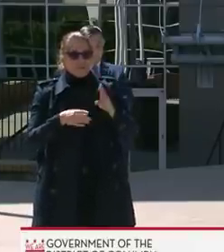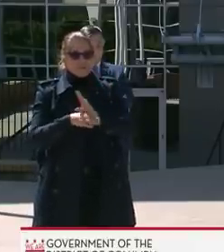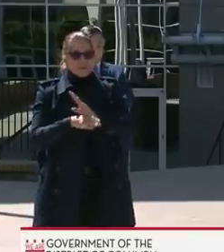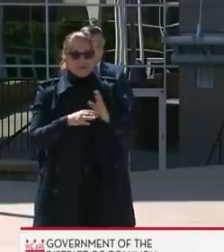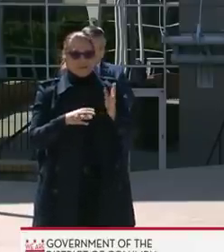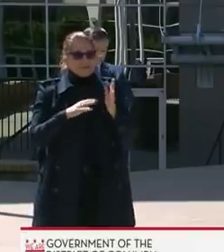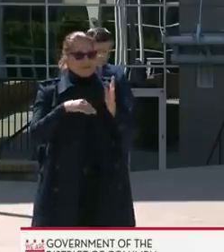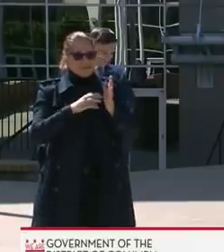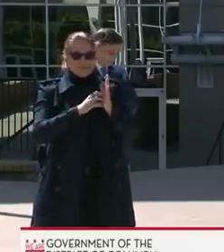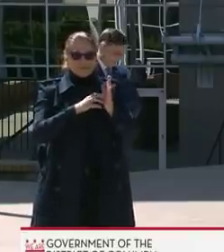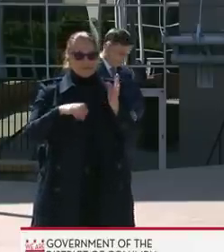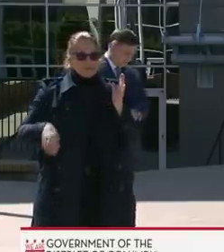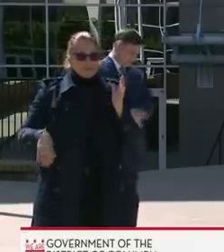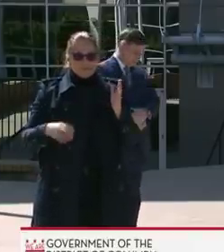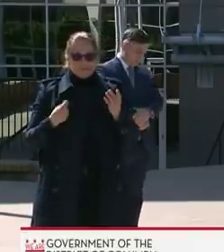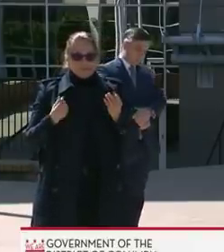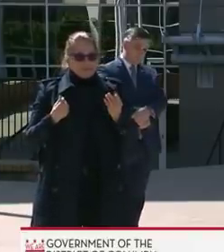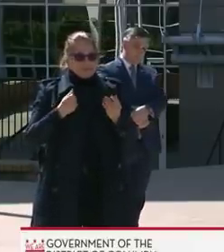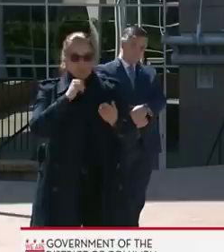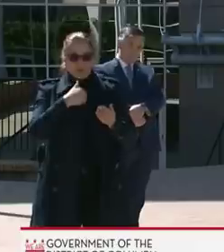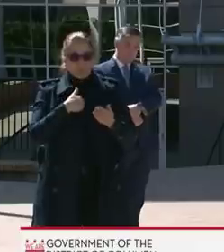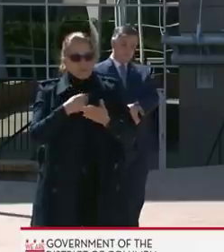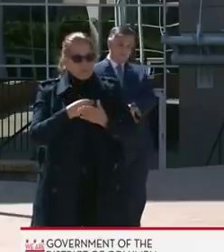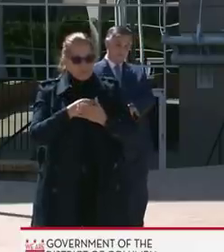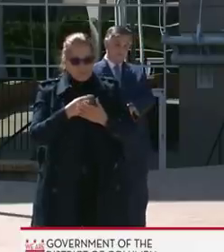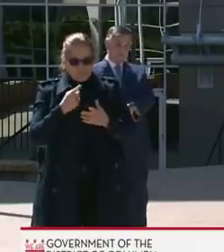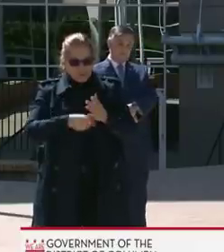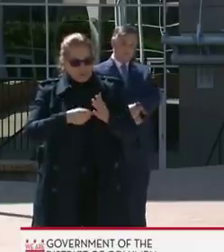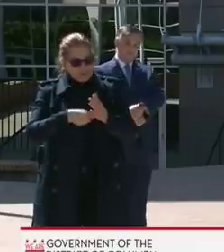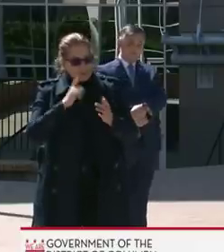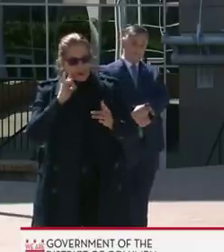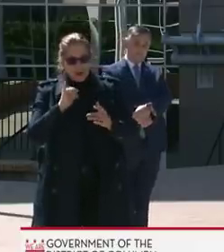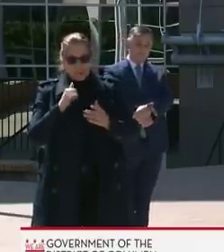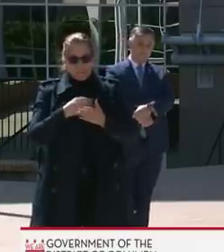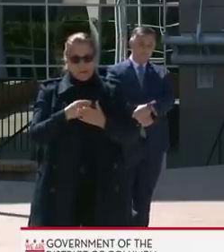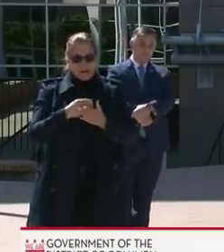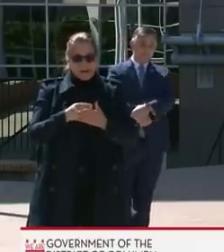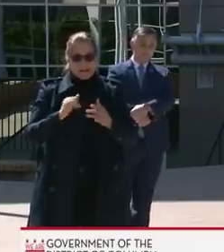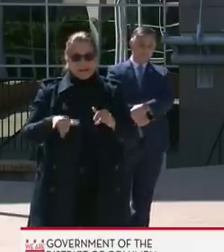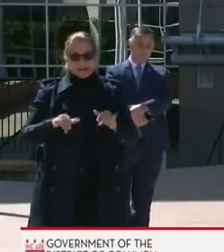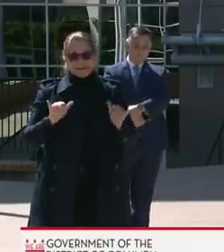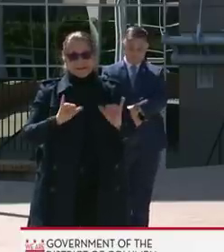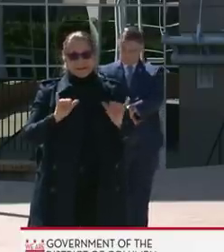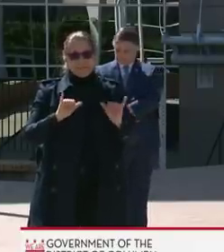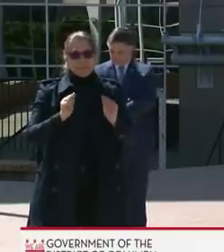have the money. It's a sort of a parallel to the issue of the undocumented.